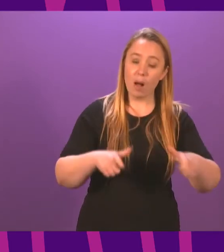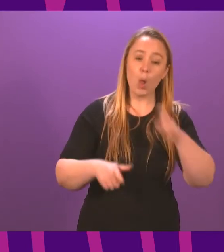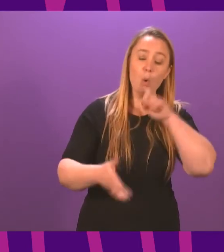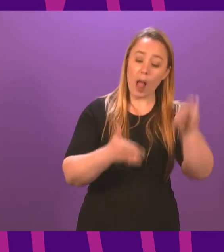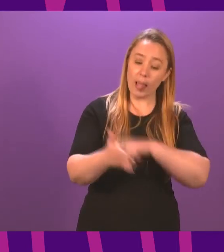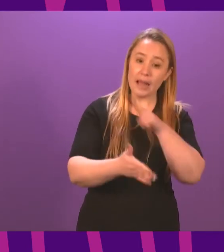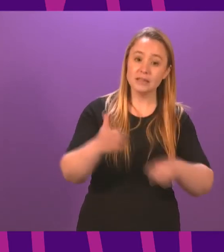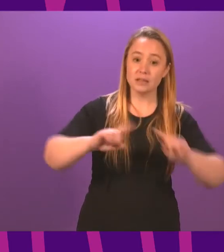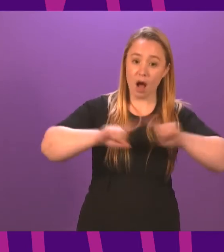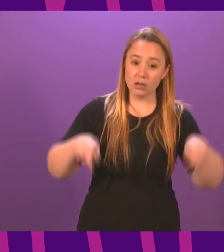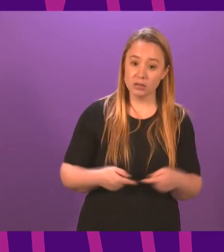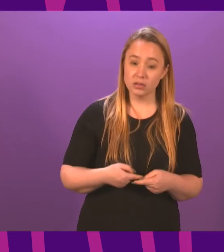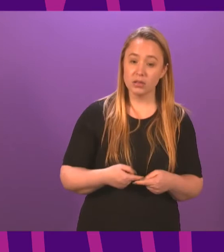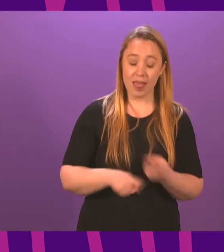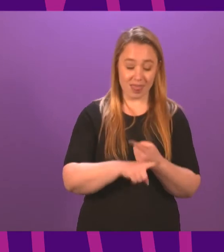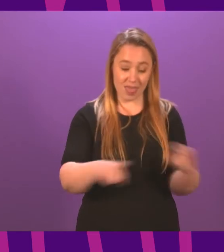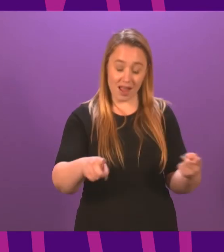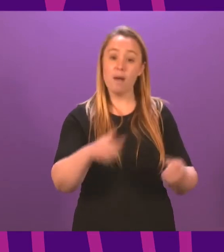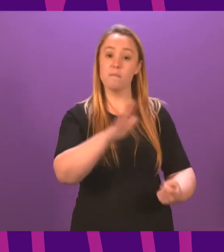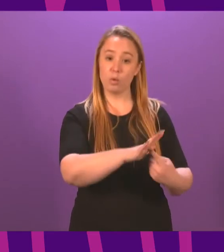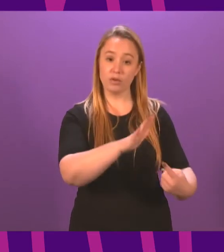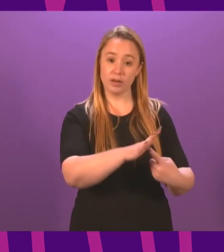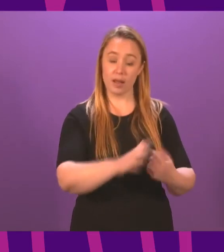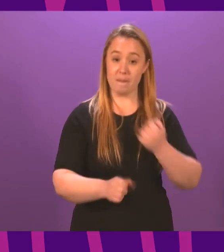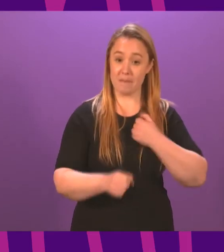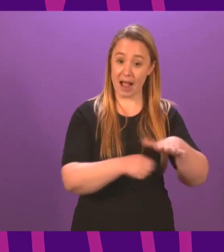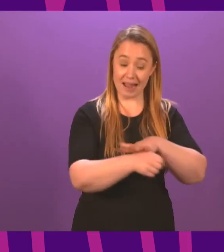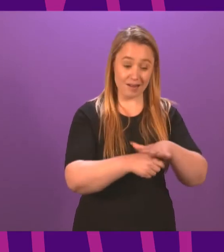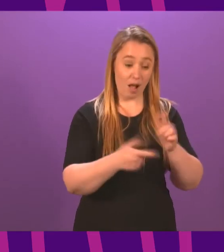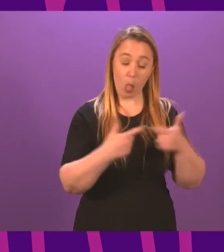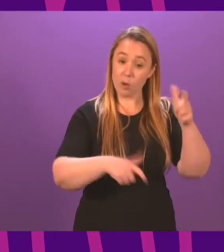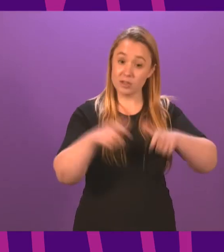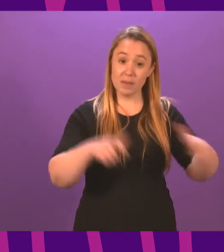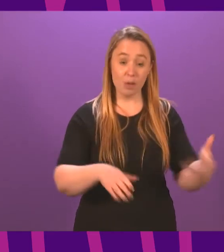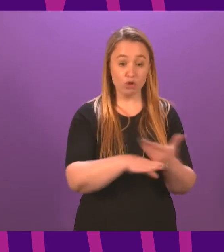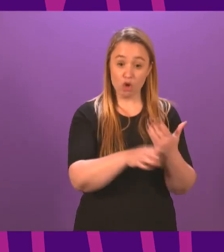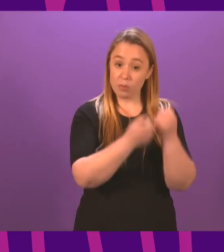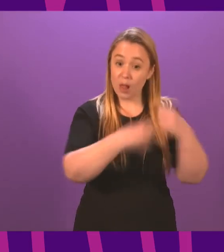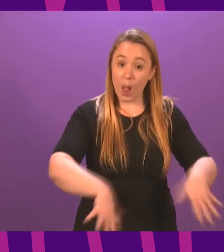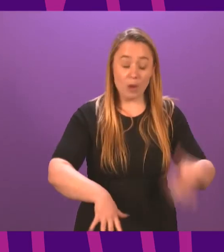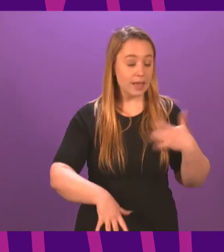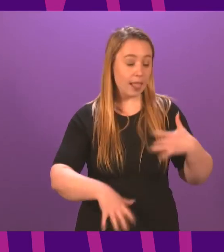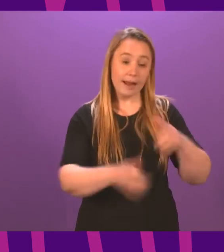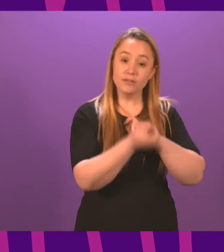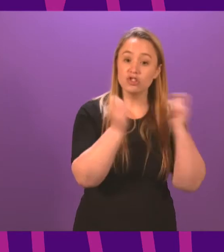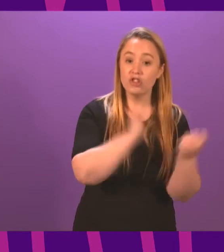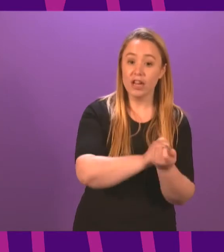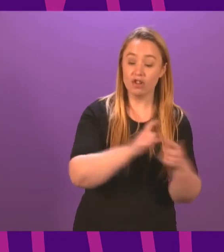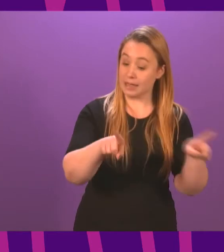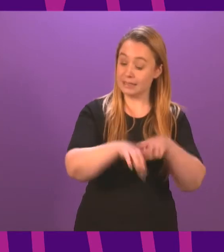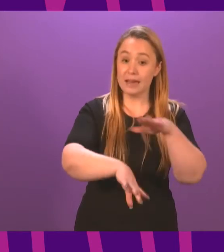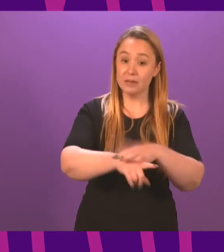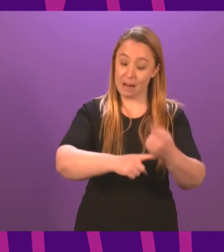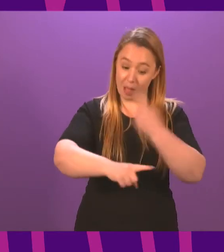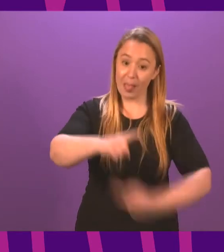we, it's about them. Many of my constituents have lost their jobs, their lives has changed. This time last year,